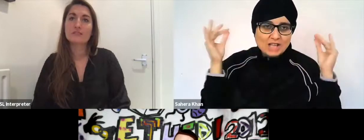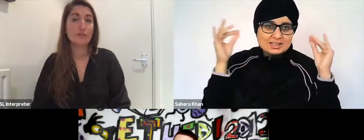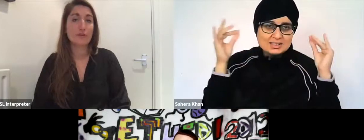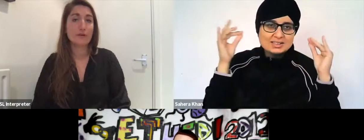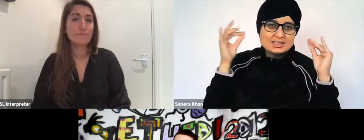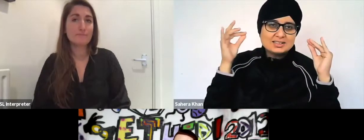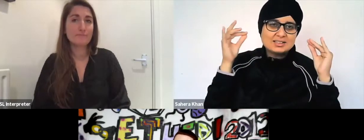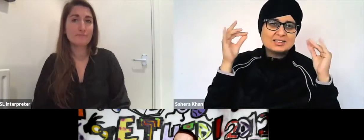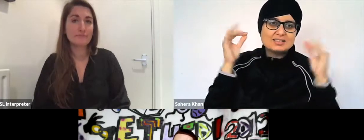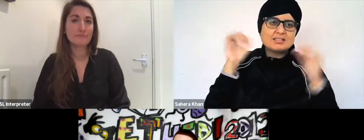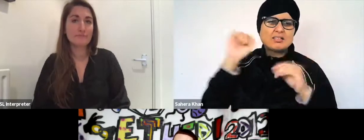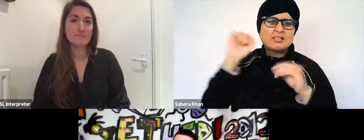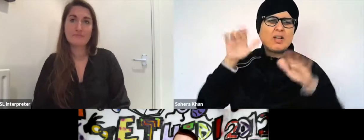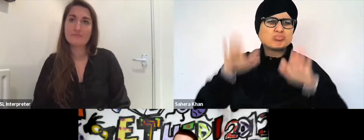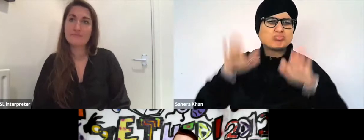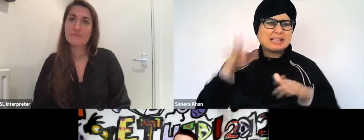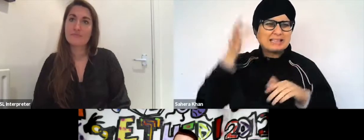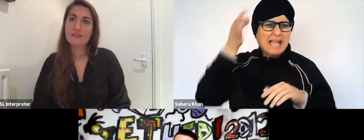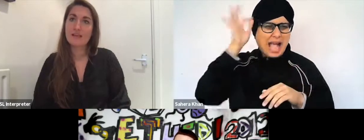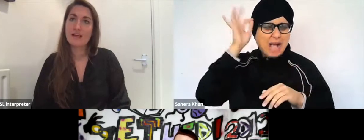was in Rotherham,